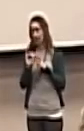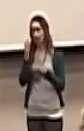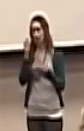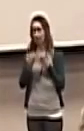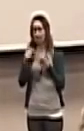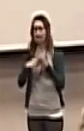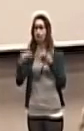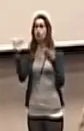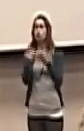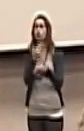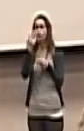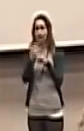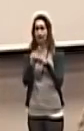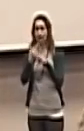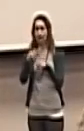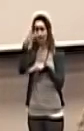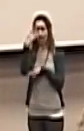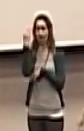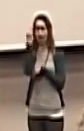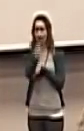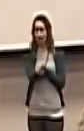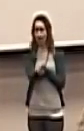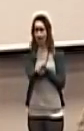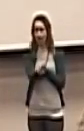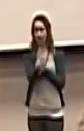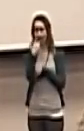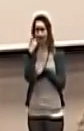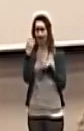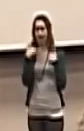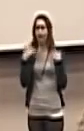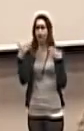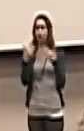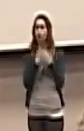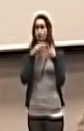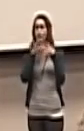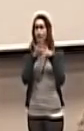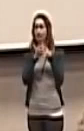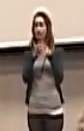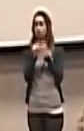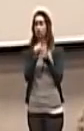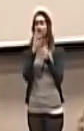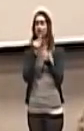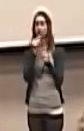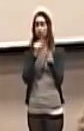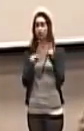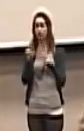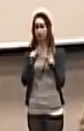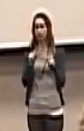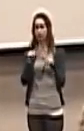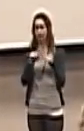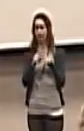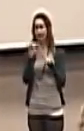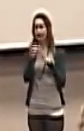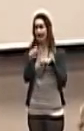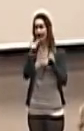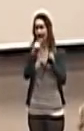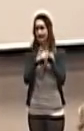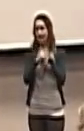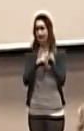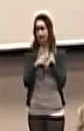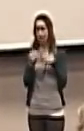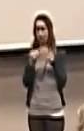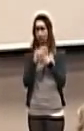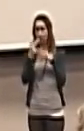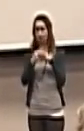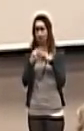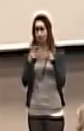new name in its relationship with the Hebrew people began at this setting. What is that new